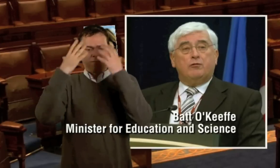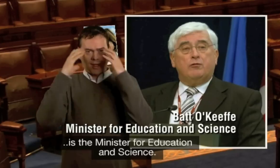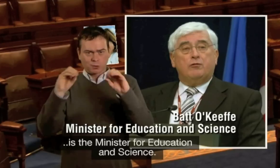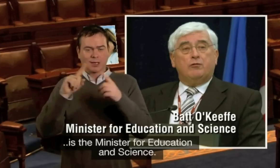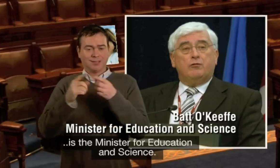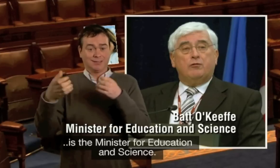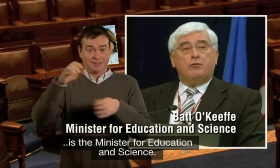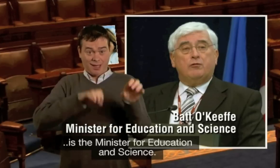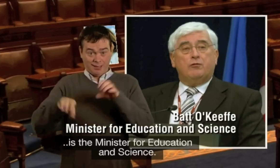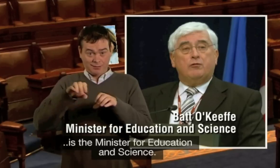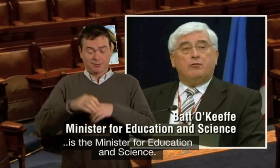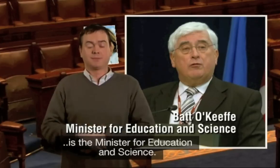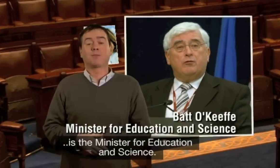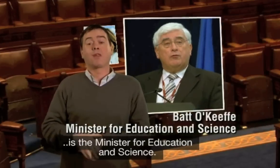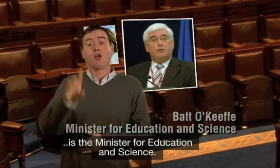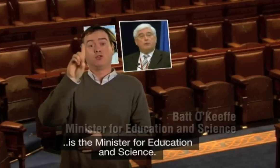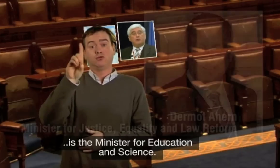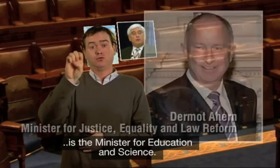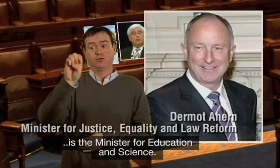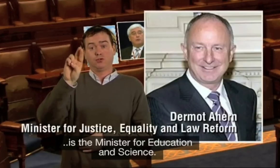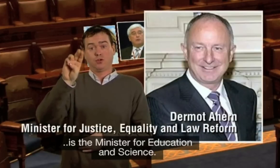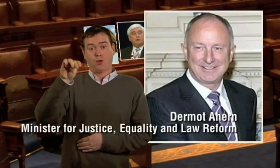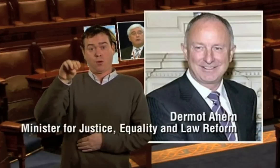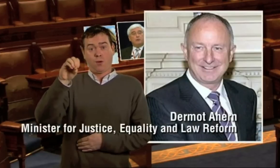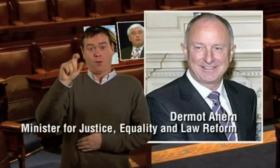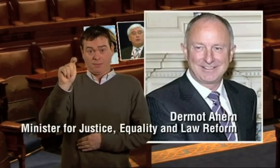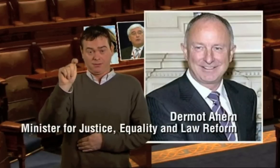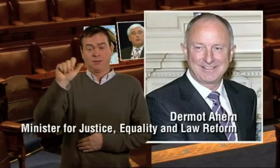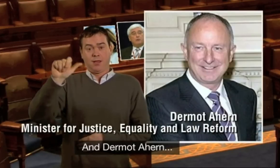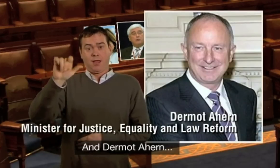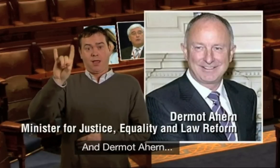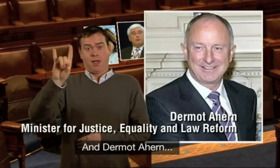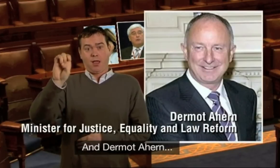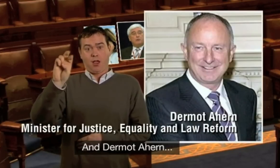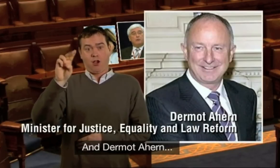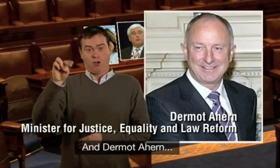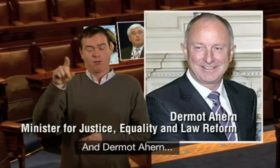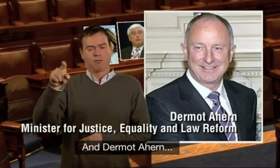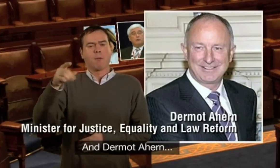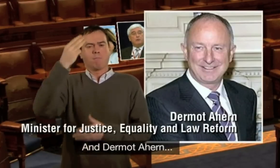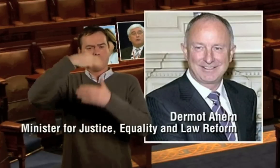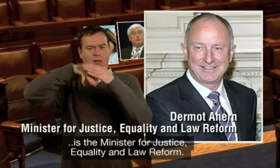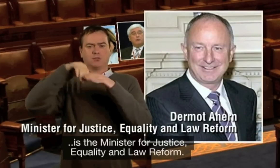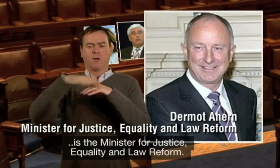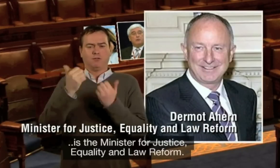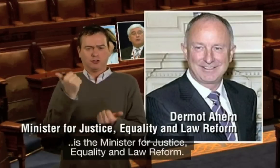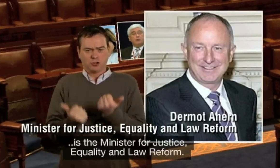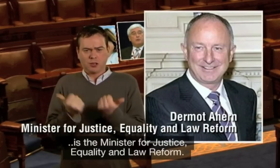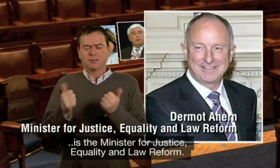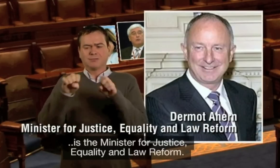is the Minister for Education and Science. And Dermot O'Hearn is the Minister for